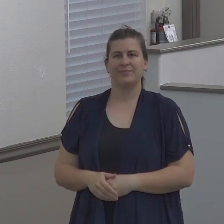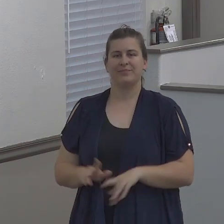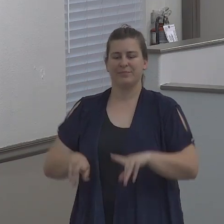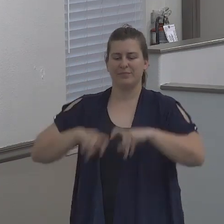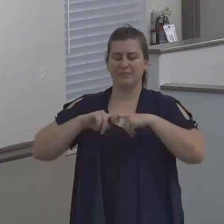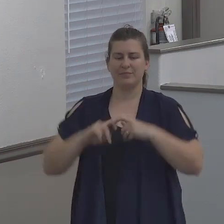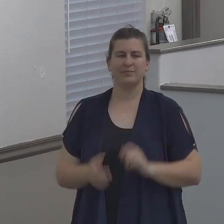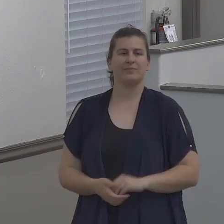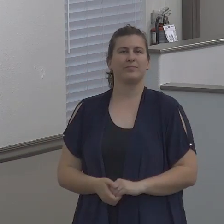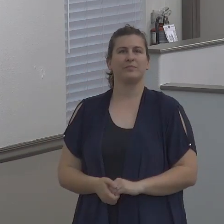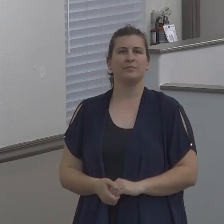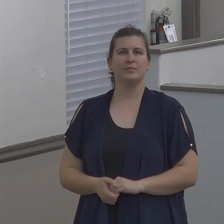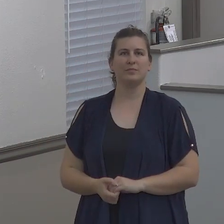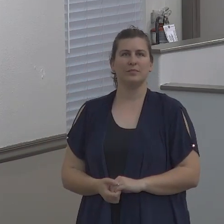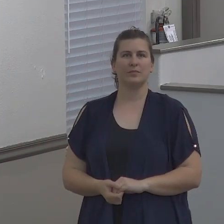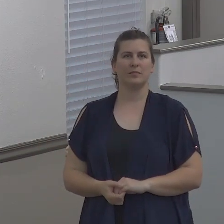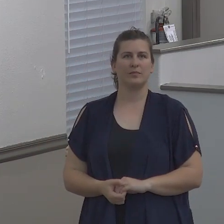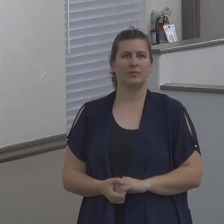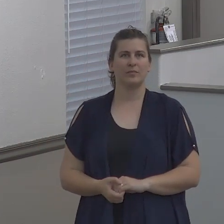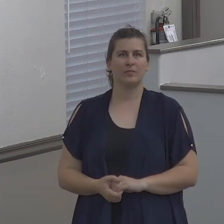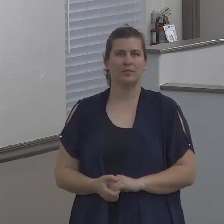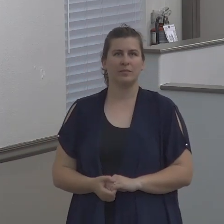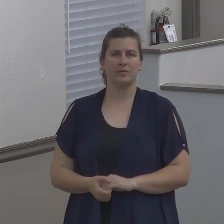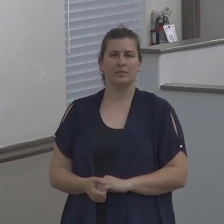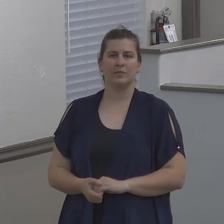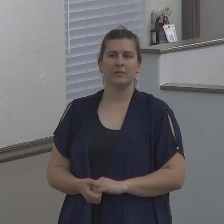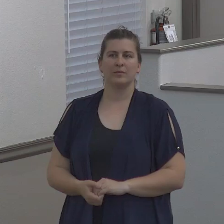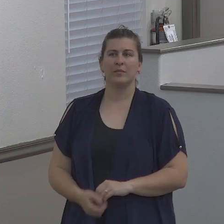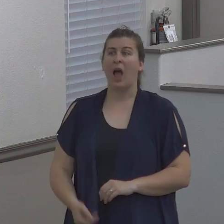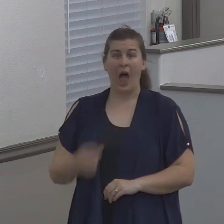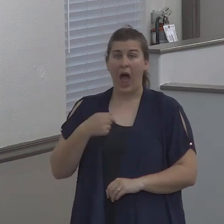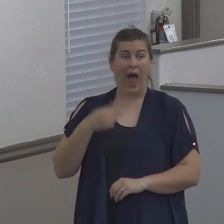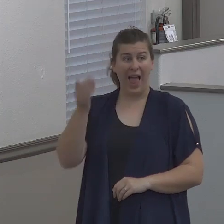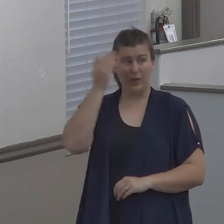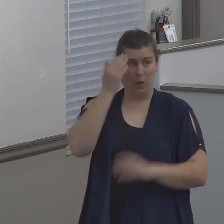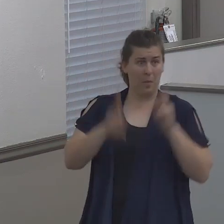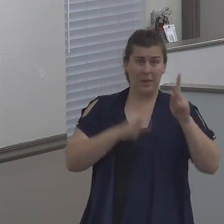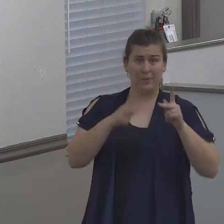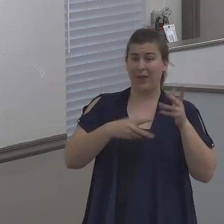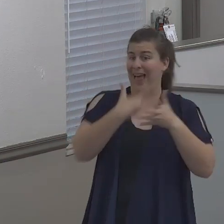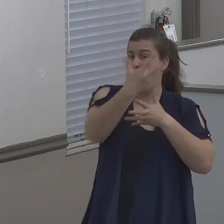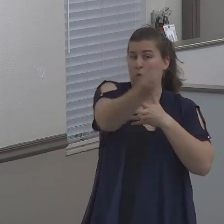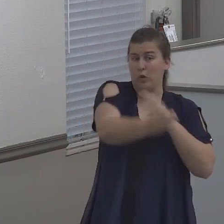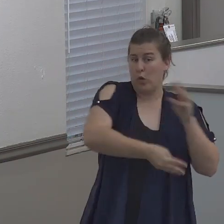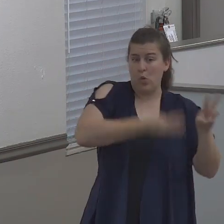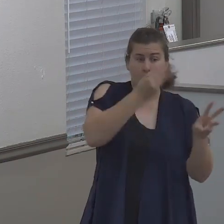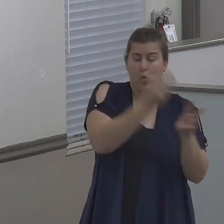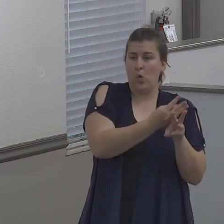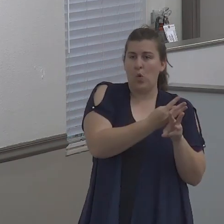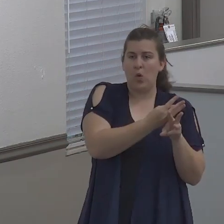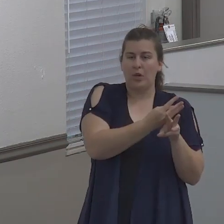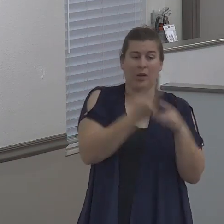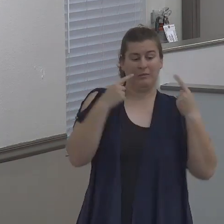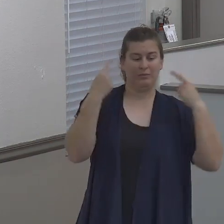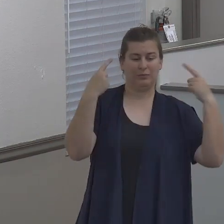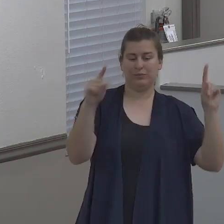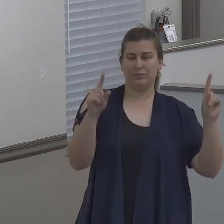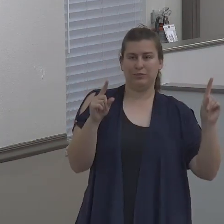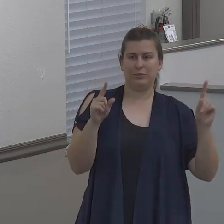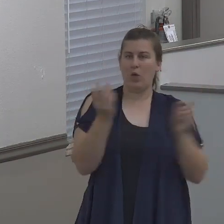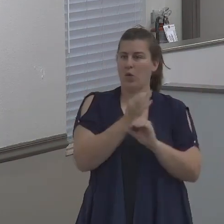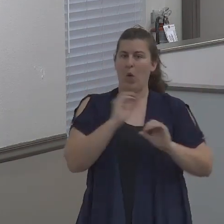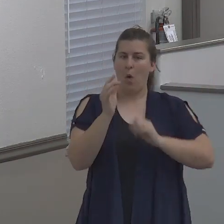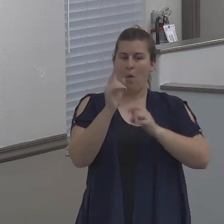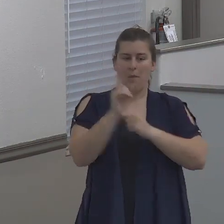their end." You know, I know people all over the world. They think that they're getting away with